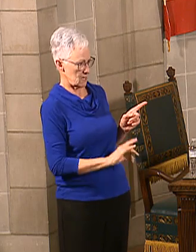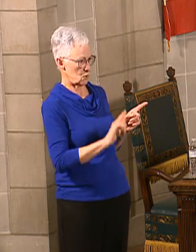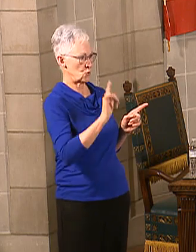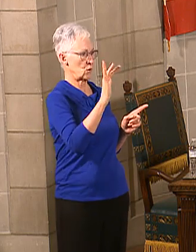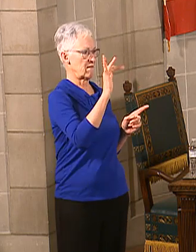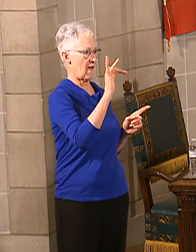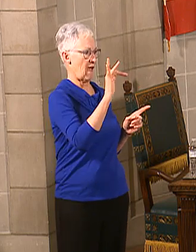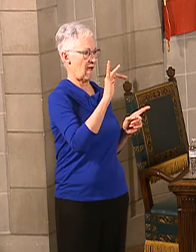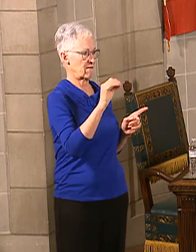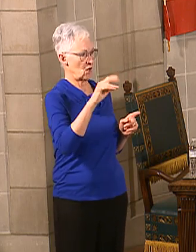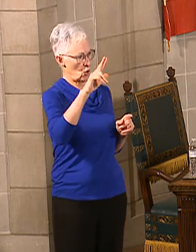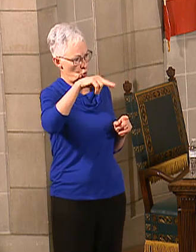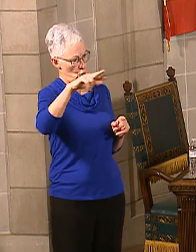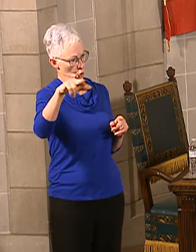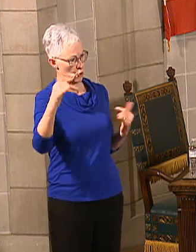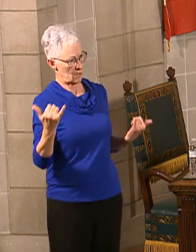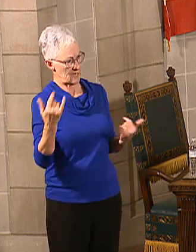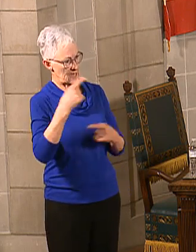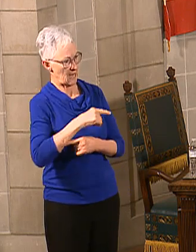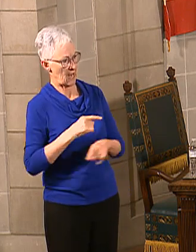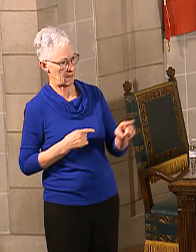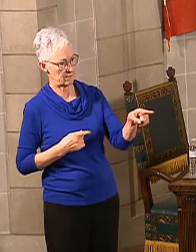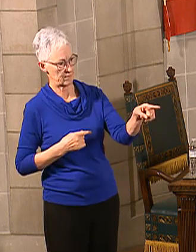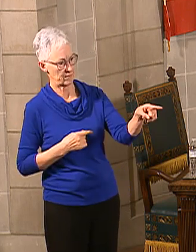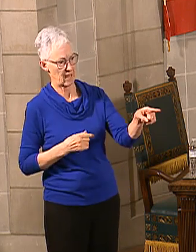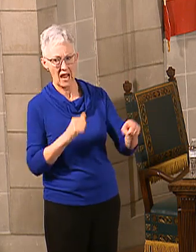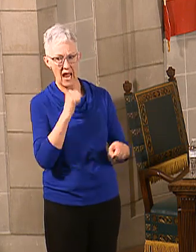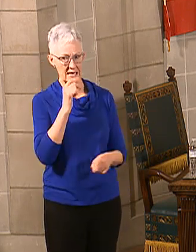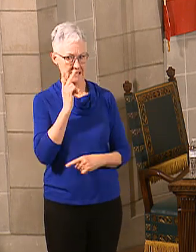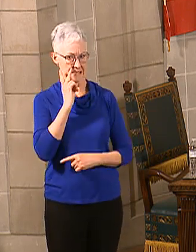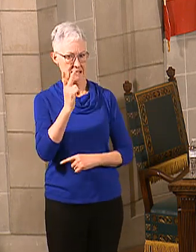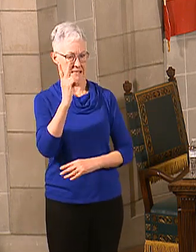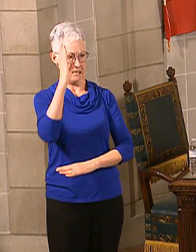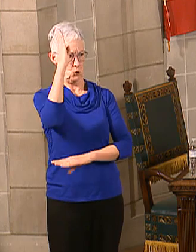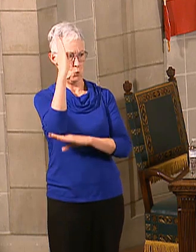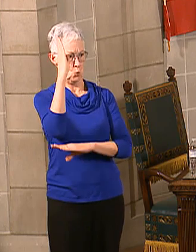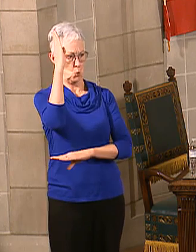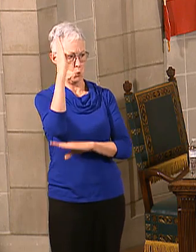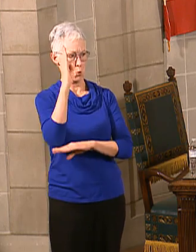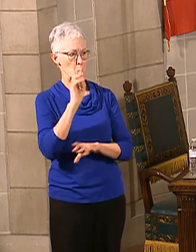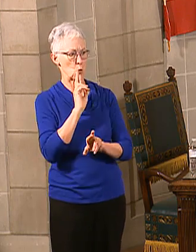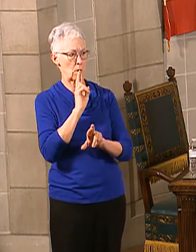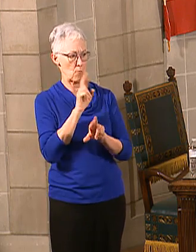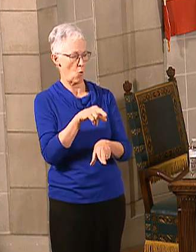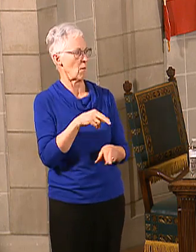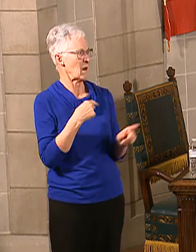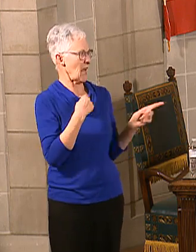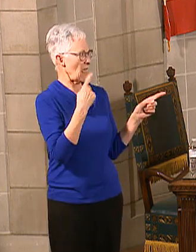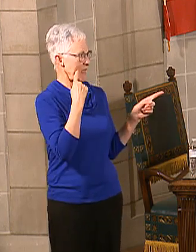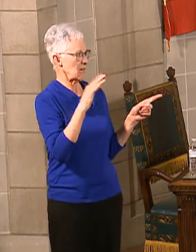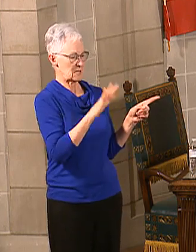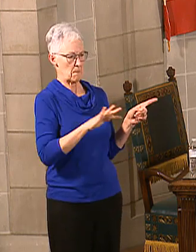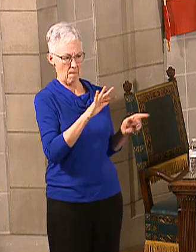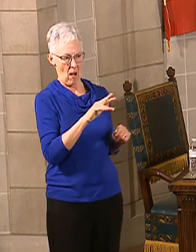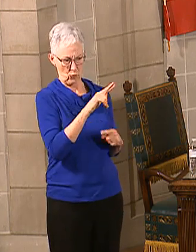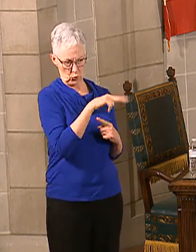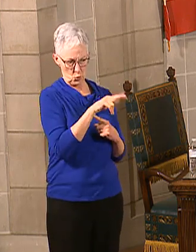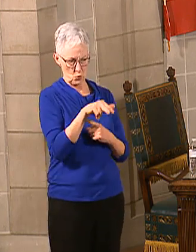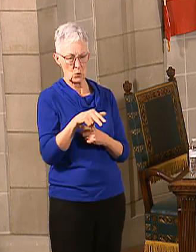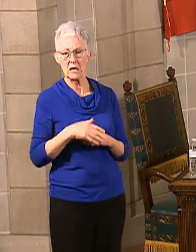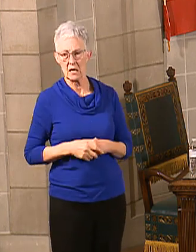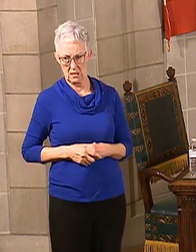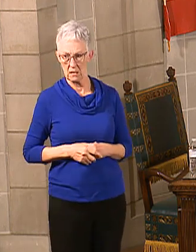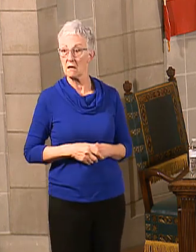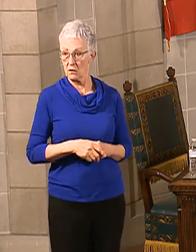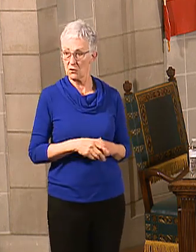33 for today. Is that right, Dr. Anton? I haven't seen the 12 o'clock report yet. Yeah, but I think ballpark, I think that's about right. So the point is, it is having an impact.